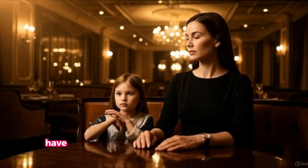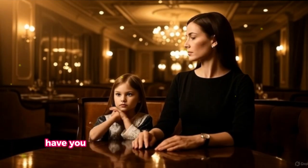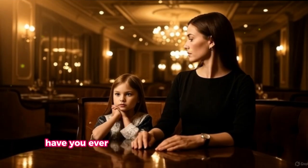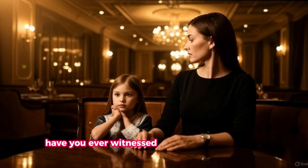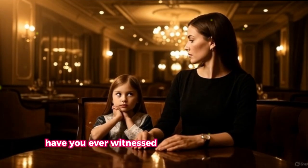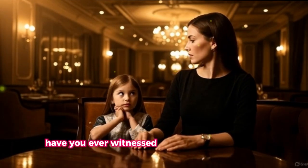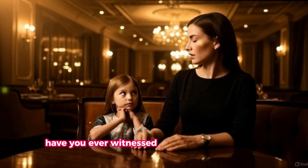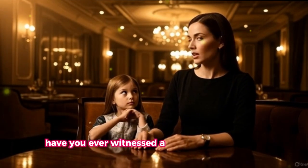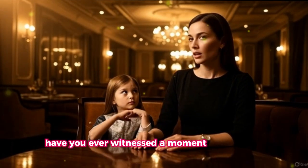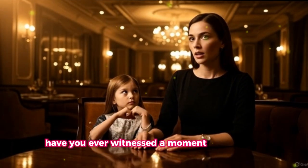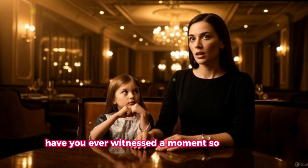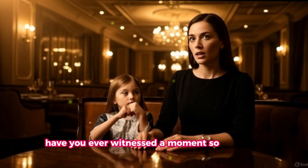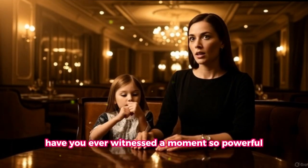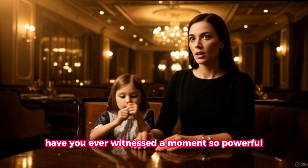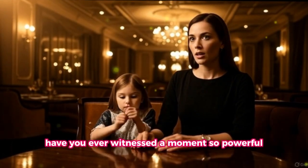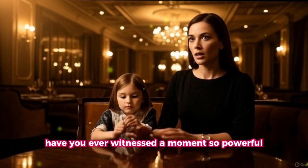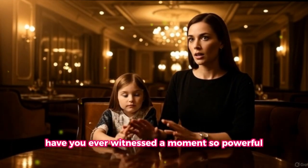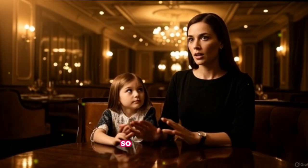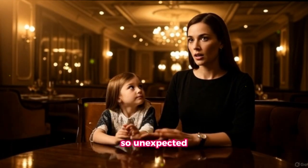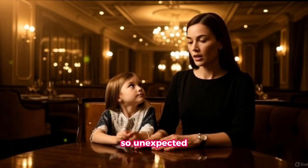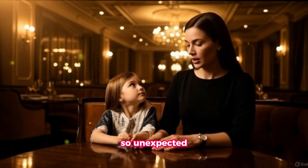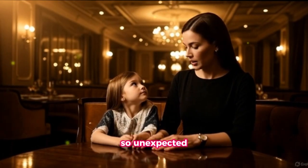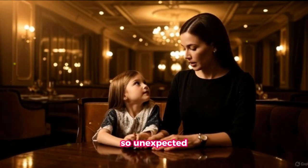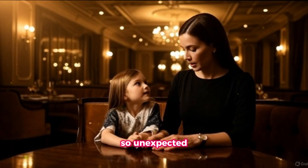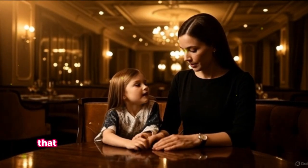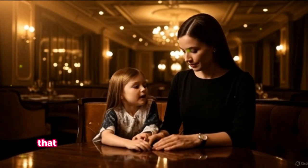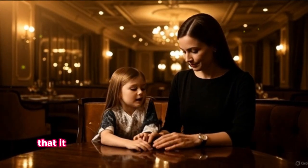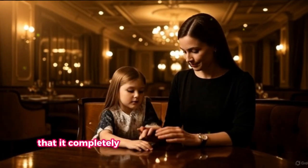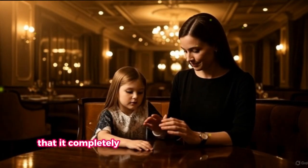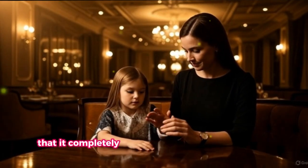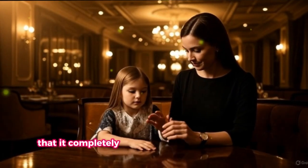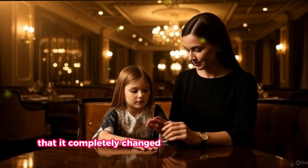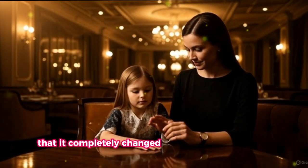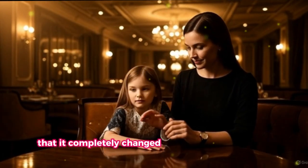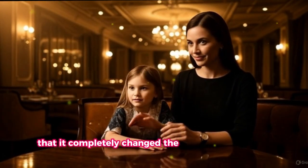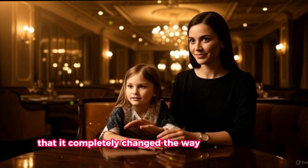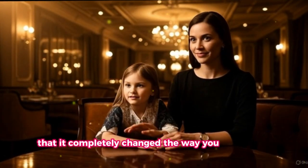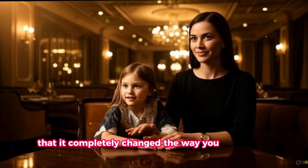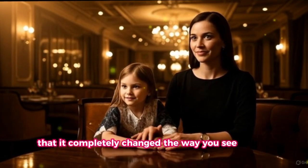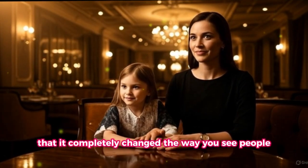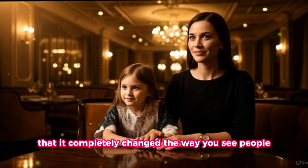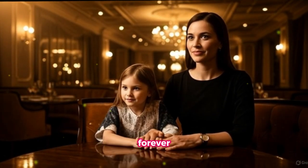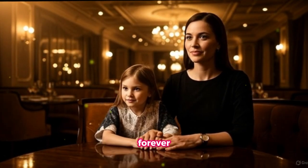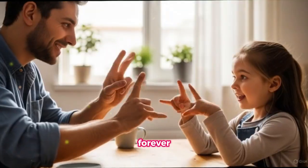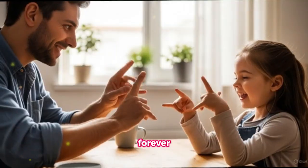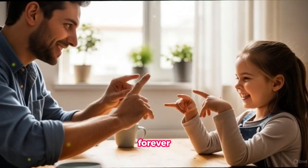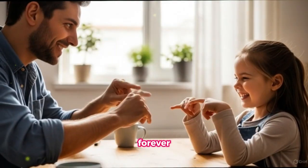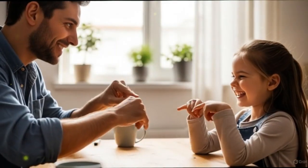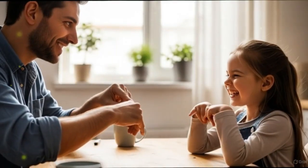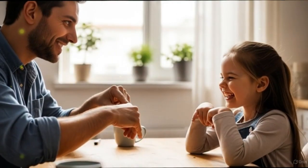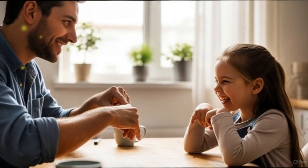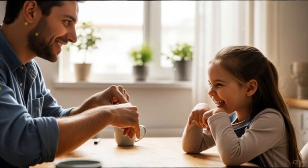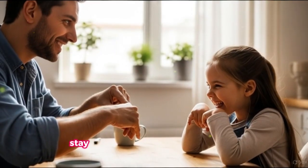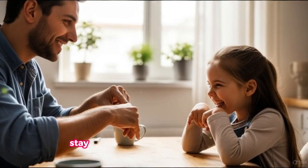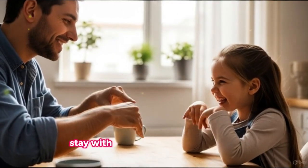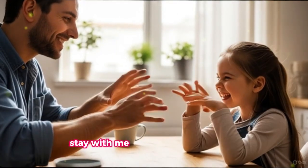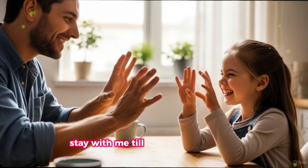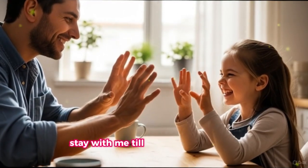Have you ever witnessed a moment so powerful, so unexpected, that it completely changed the way you see people forever? Stay with me till the end